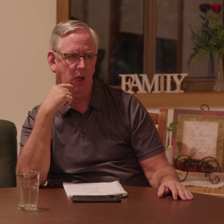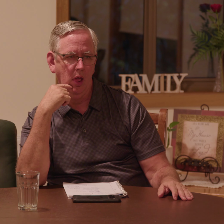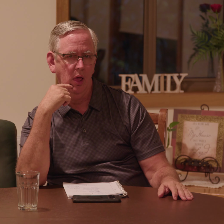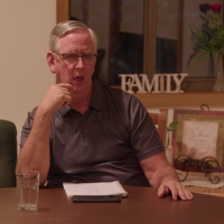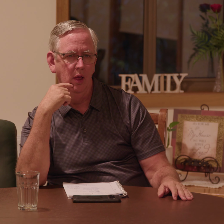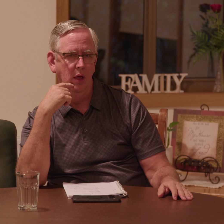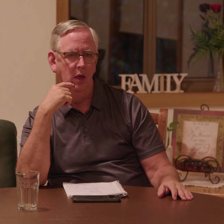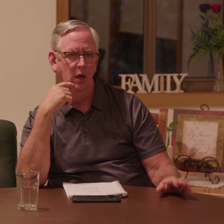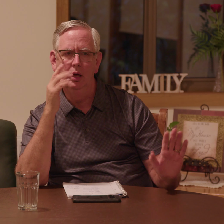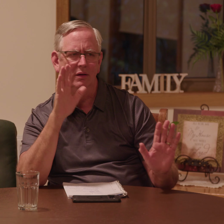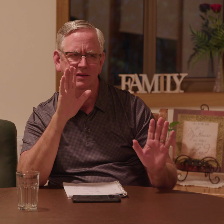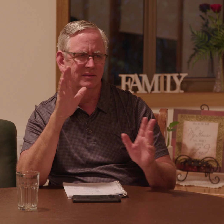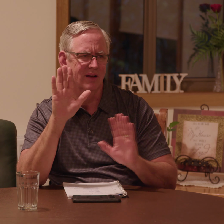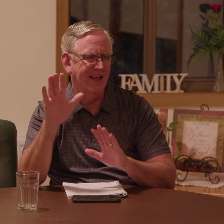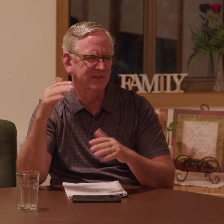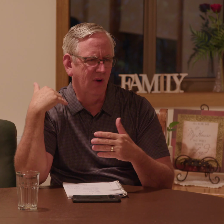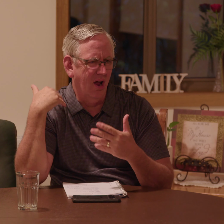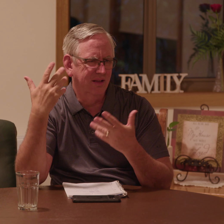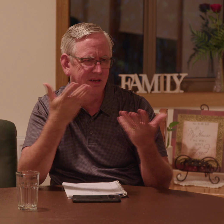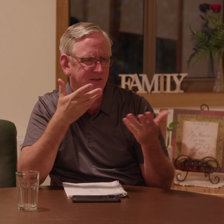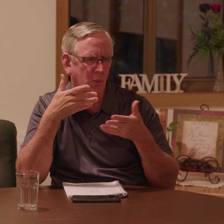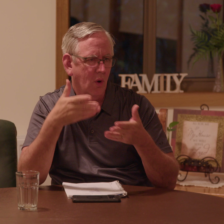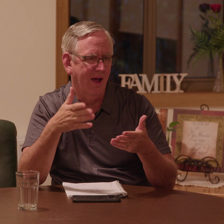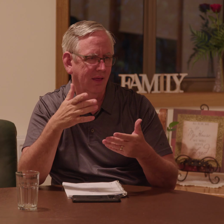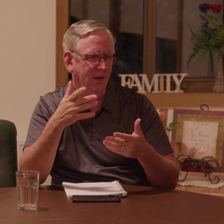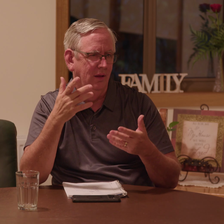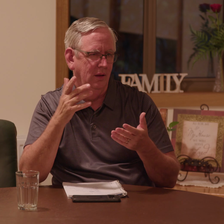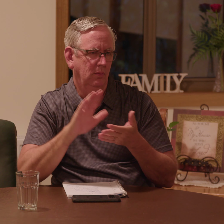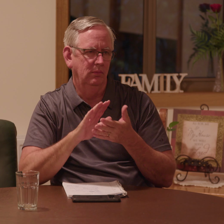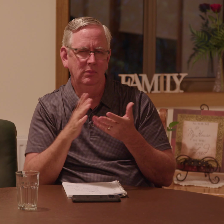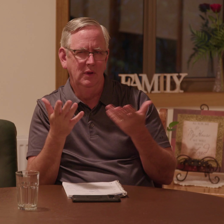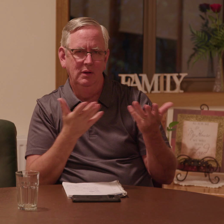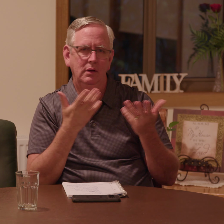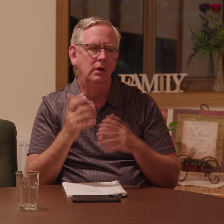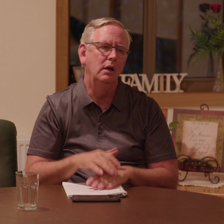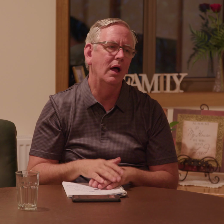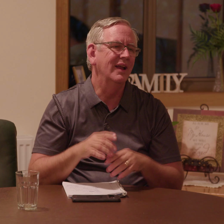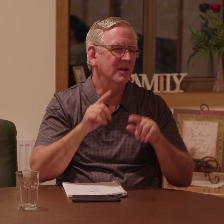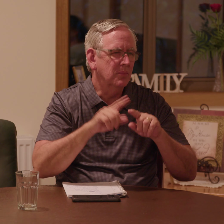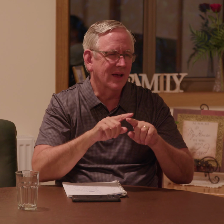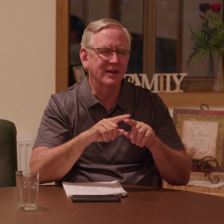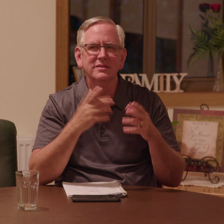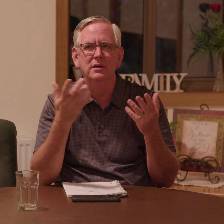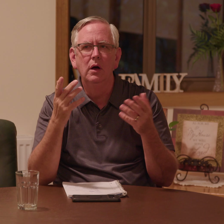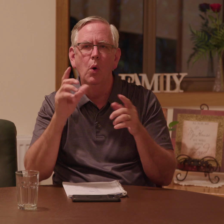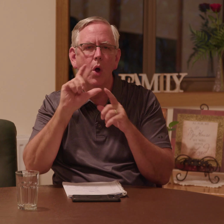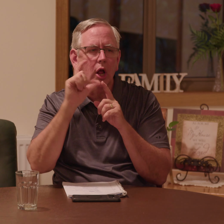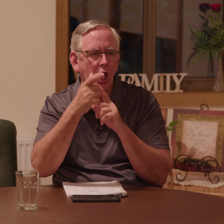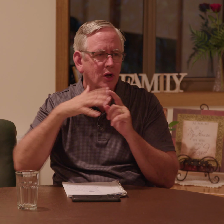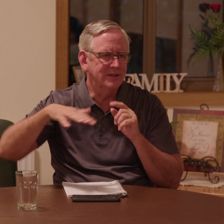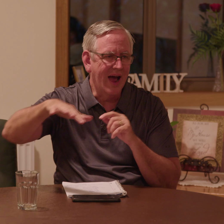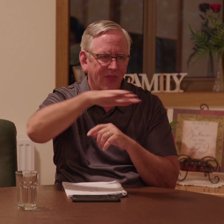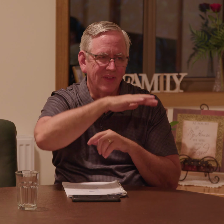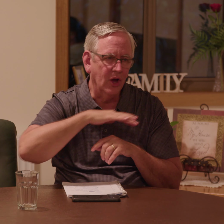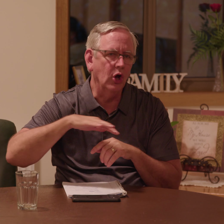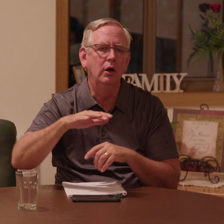distanced from hearing people, and so they're not gonna warm up to you very well. They're gonna stay distant. They're gonna be hard. It